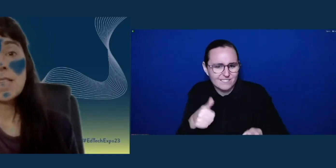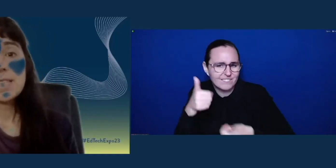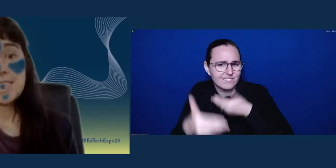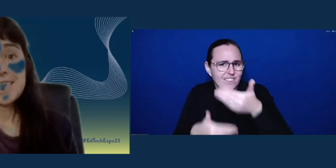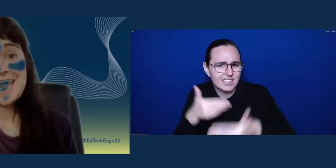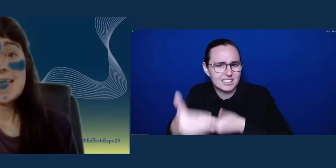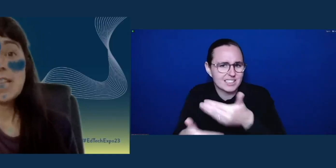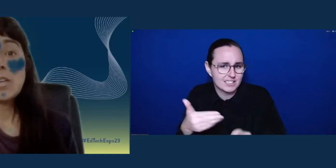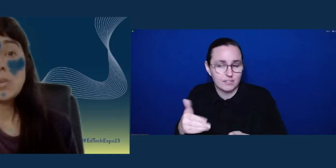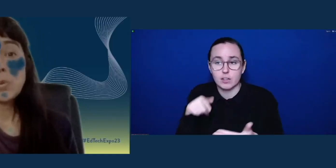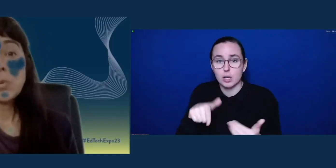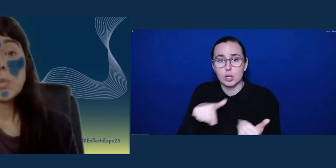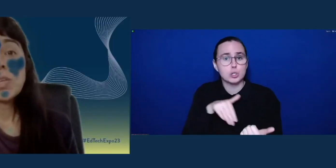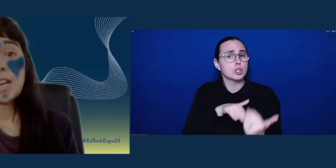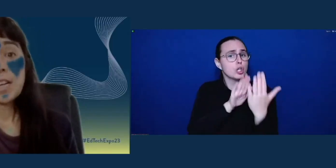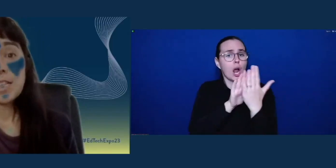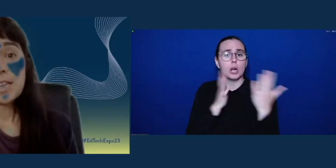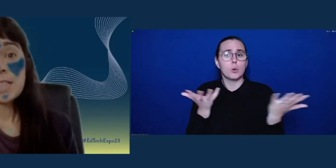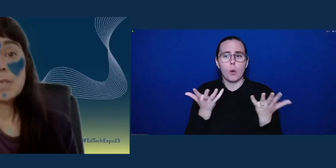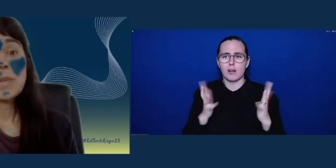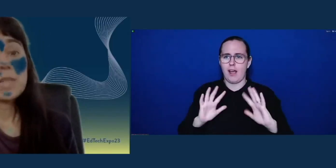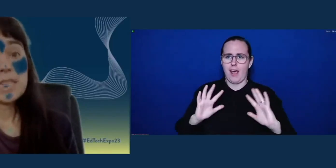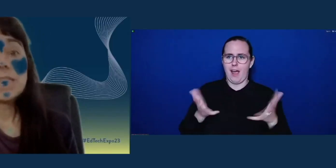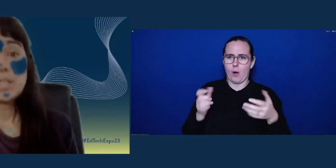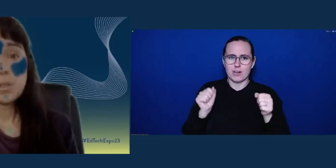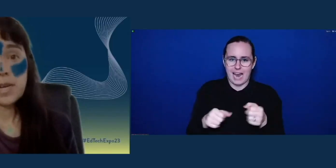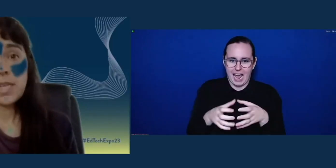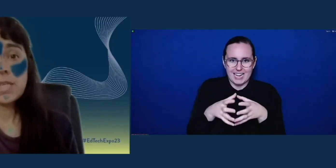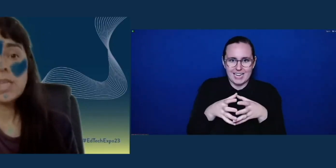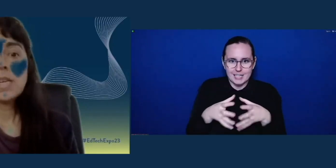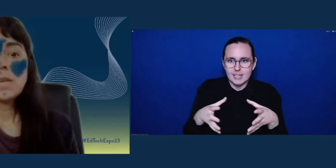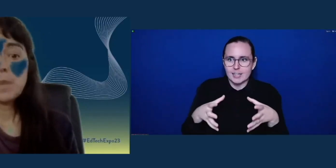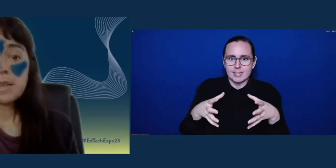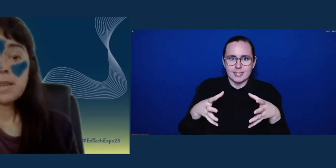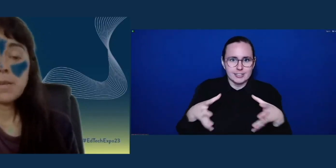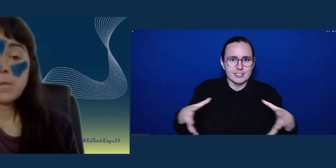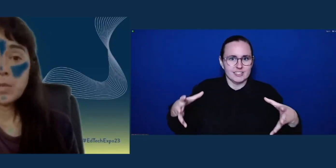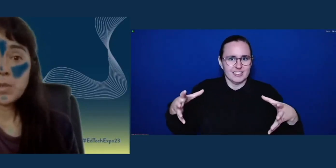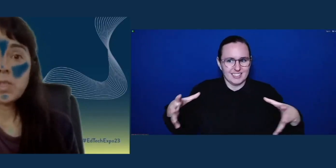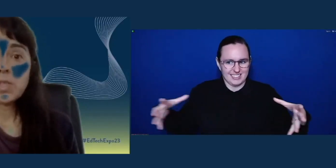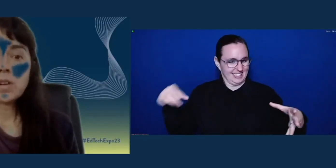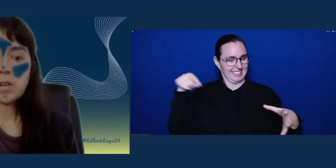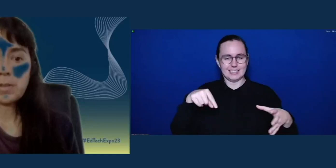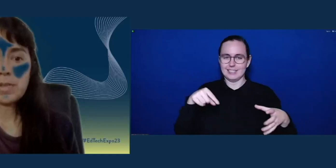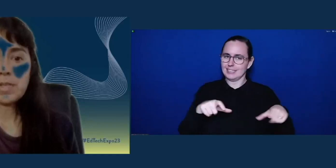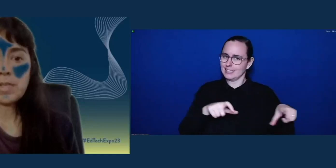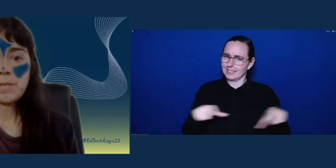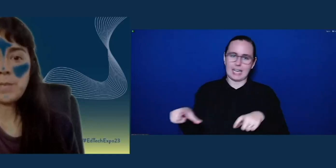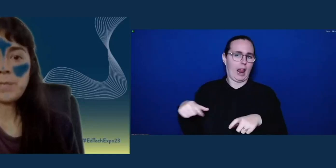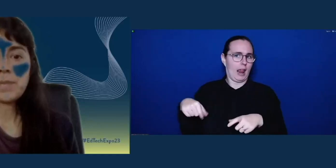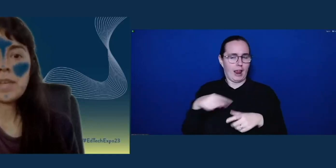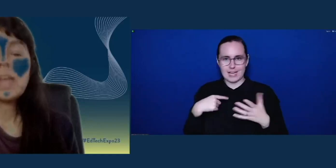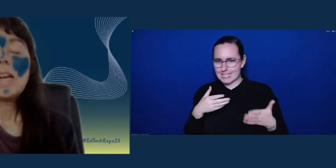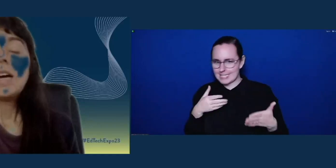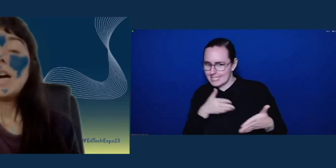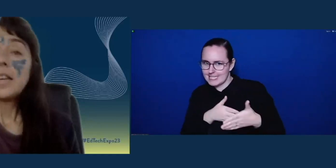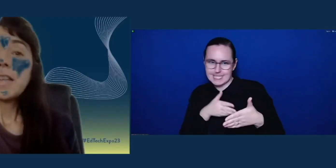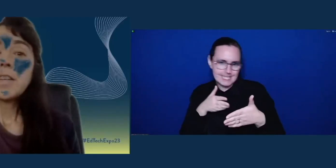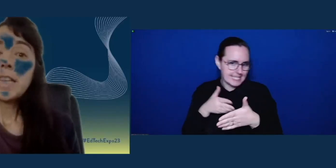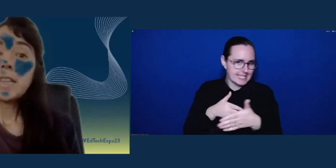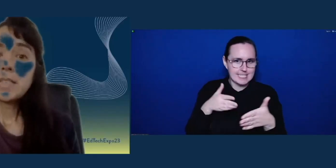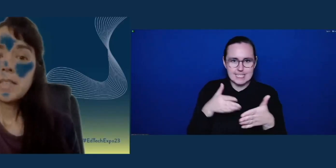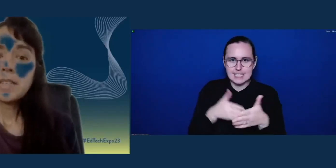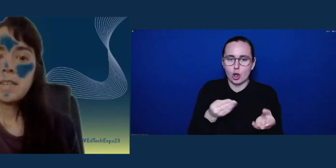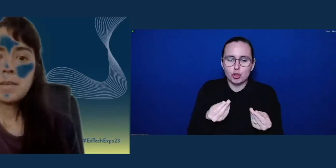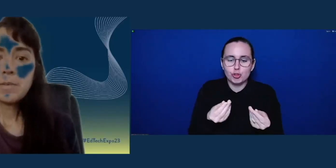and sustain tools in contexts where the need is great, but resources are limited. Another